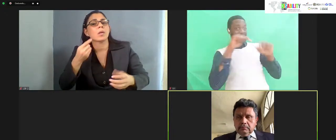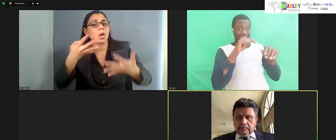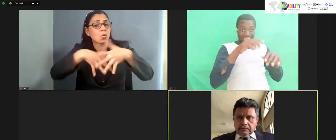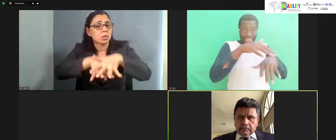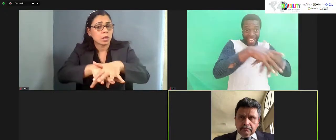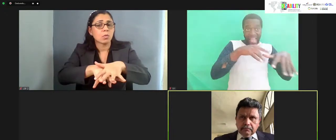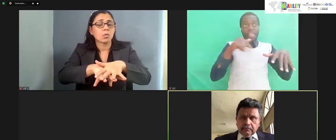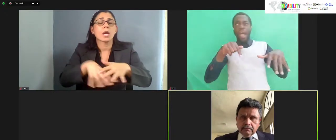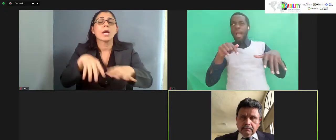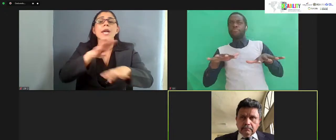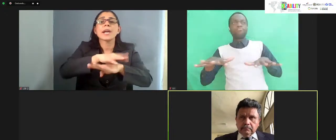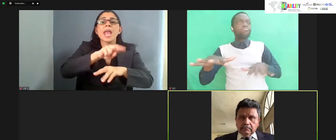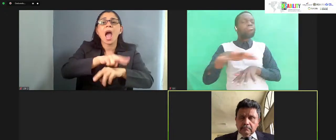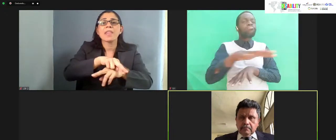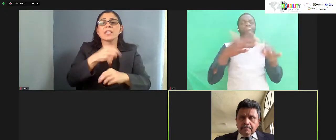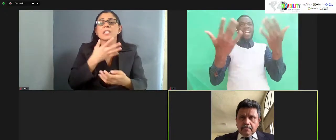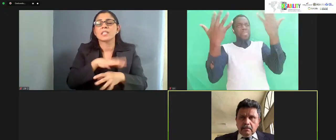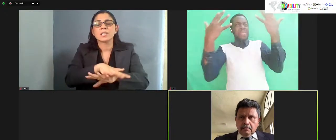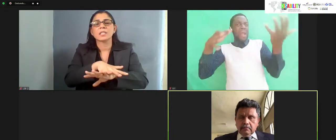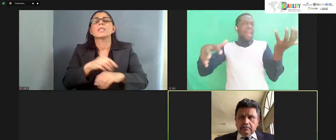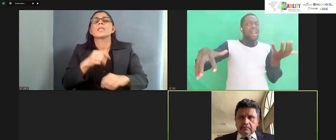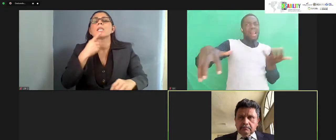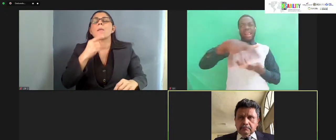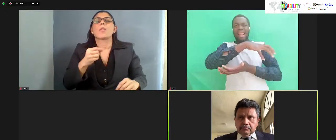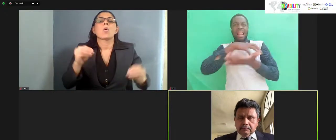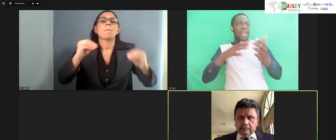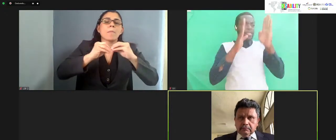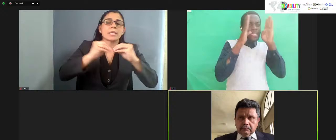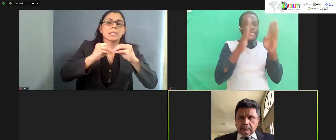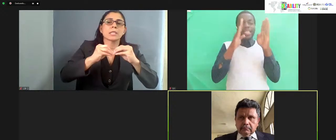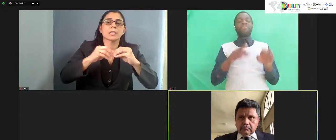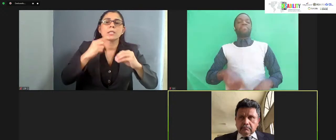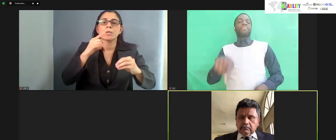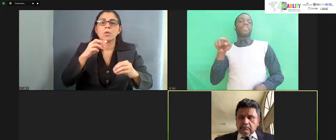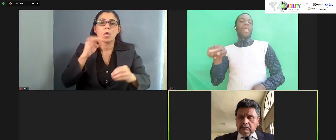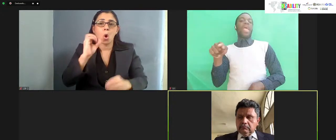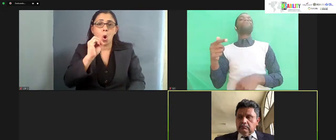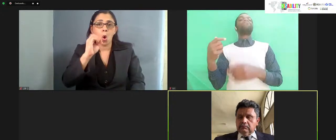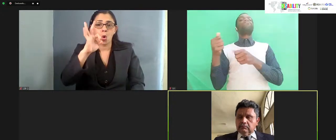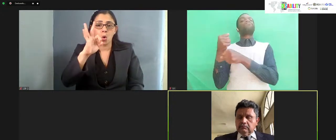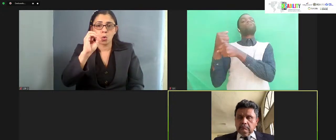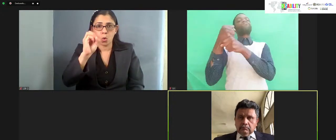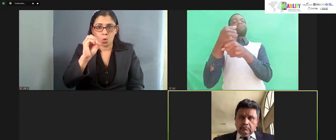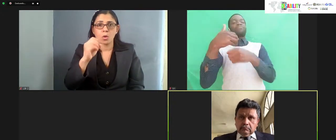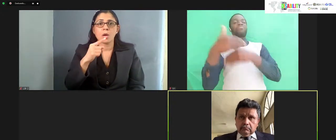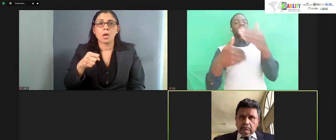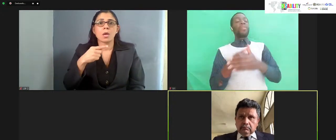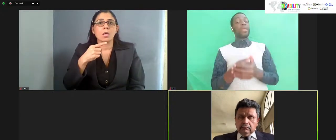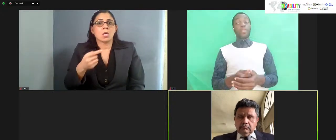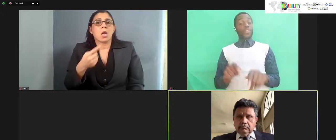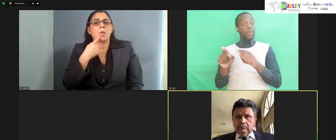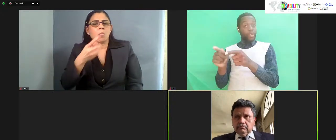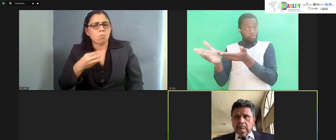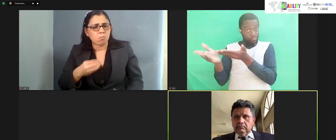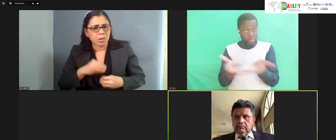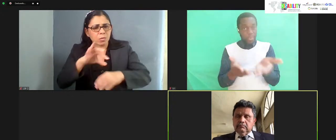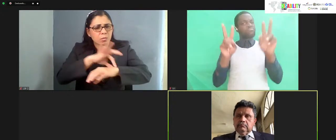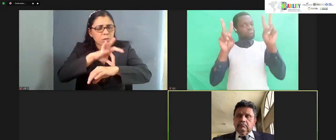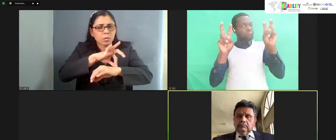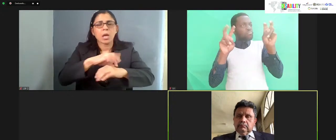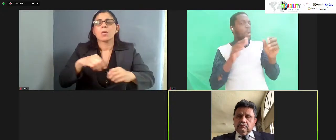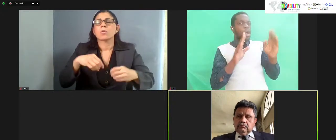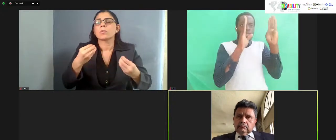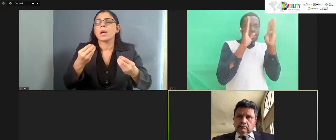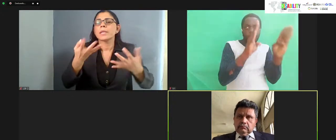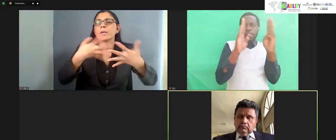management of riyadh so here we have aldo and i would like to welcome him we're going to talk about him inclusive